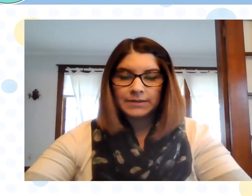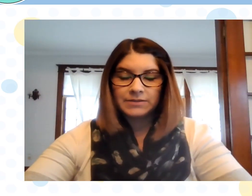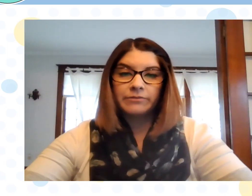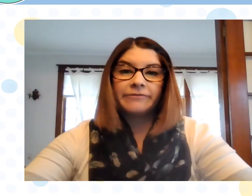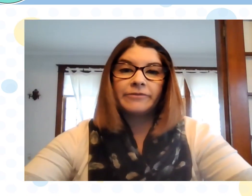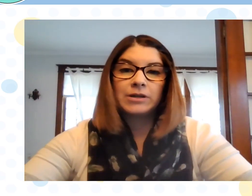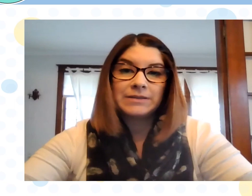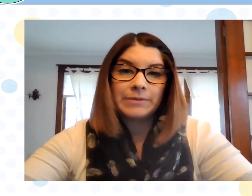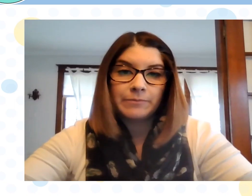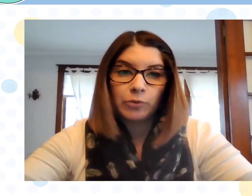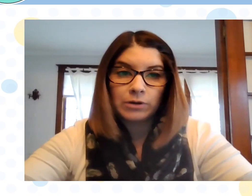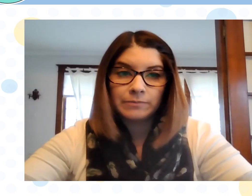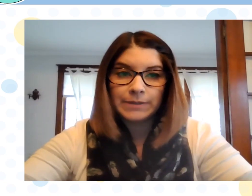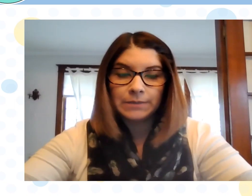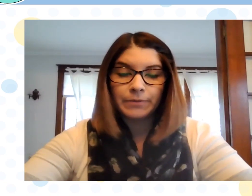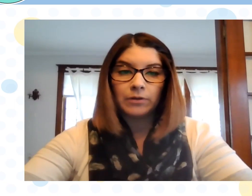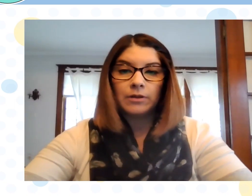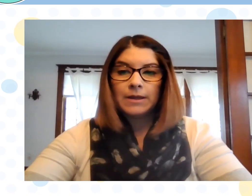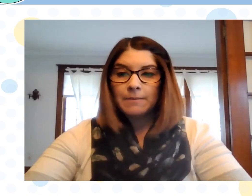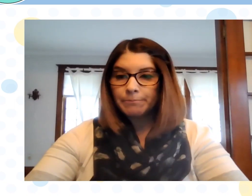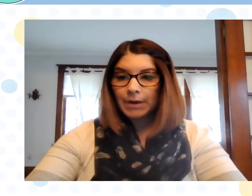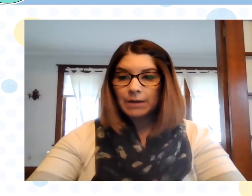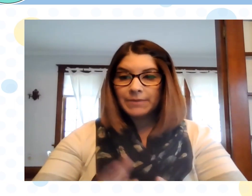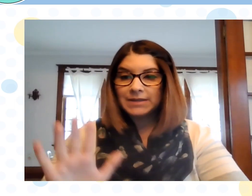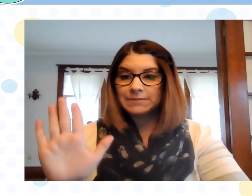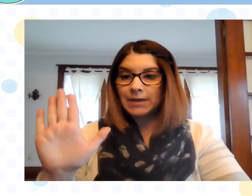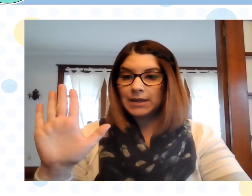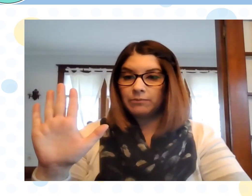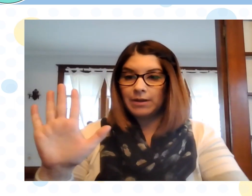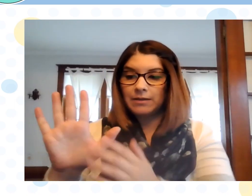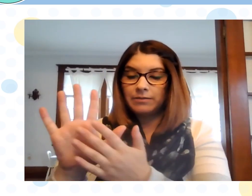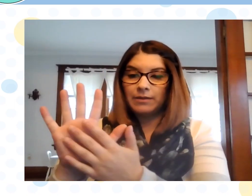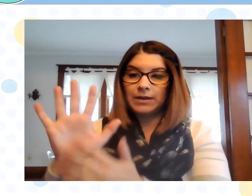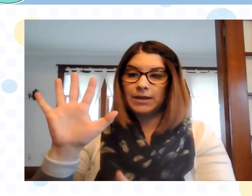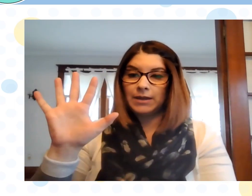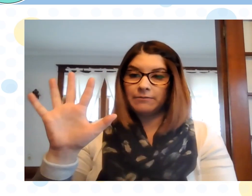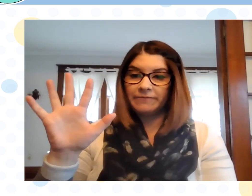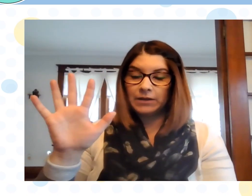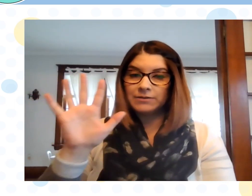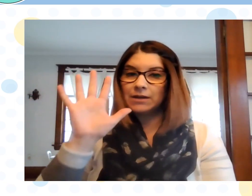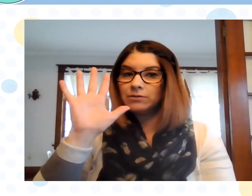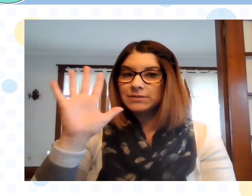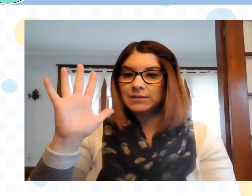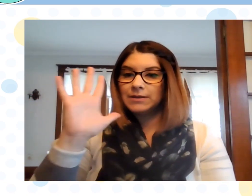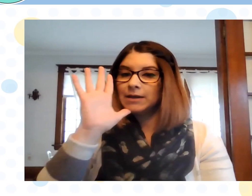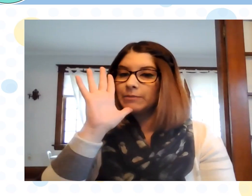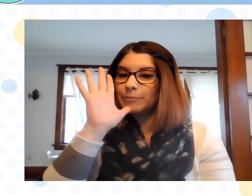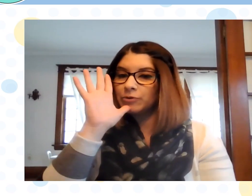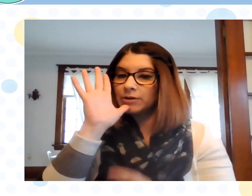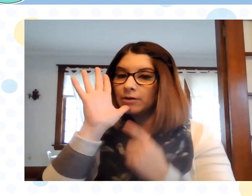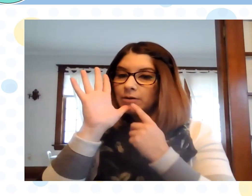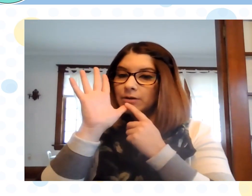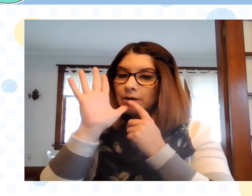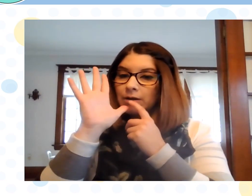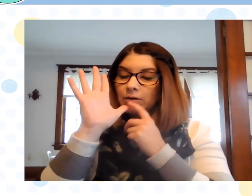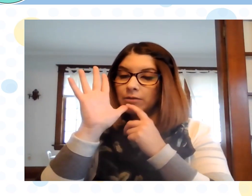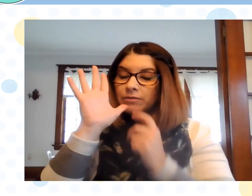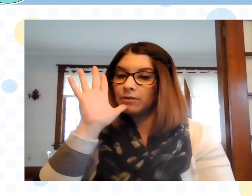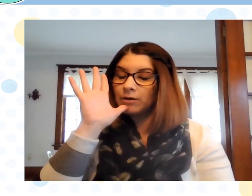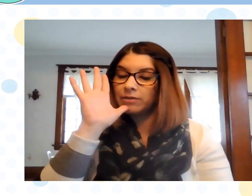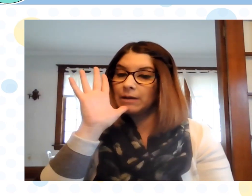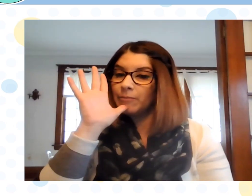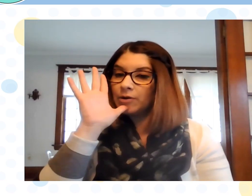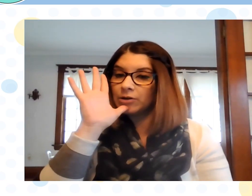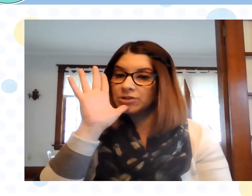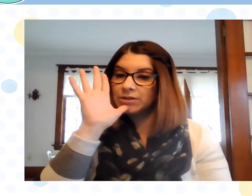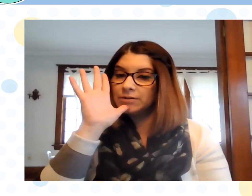Okay, so for some important people, mum is made with fingers out, and we put it our